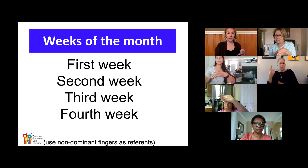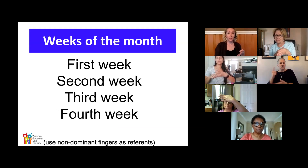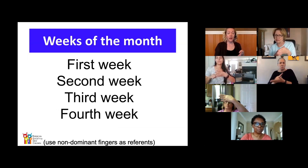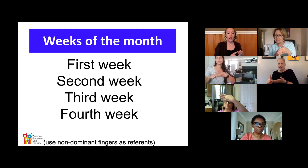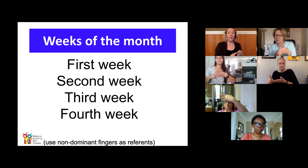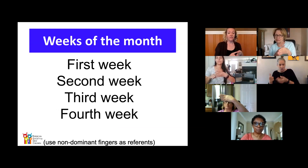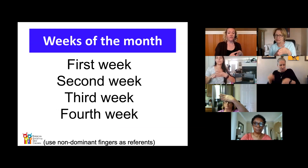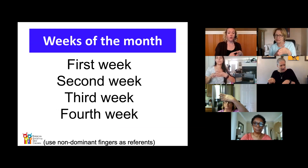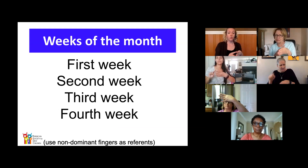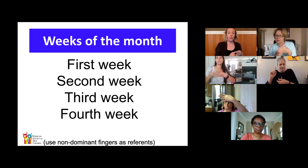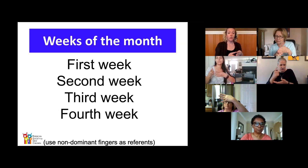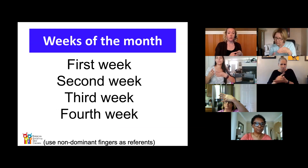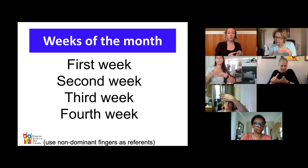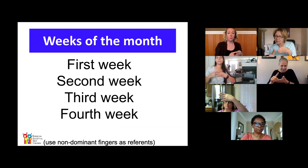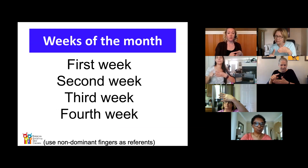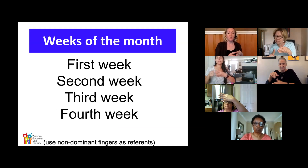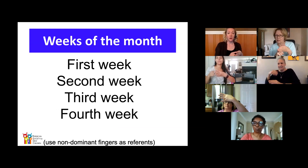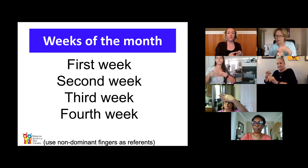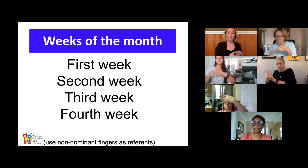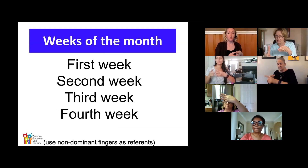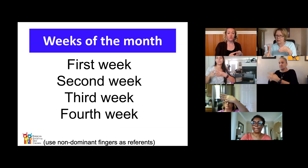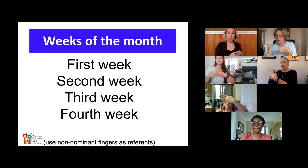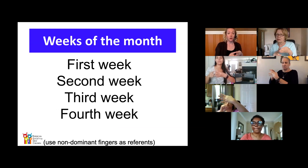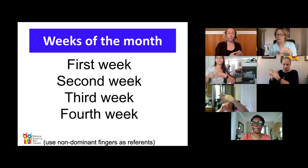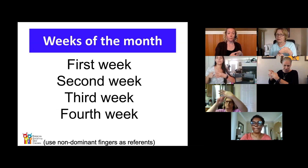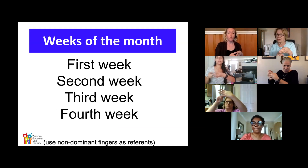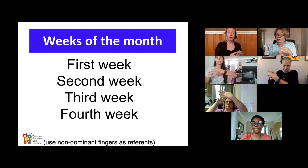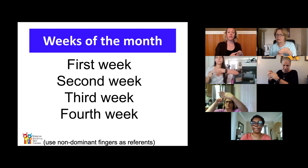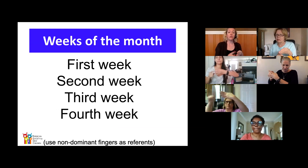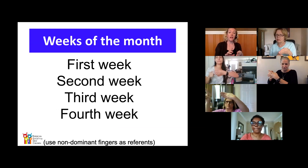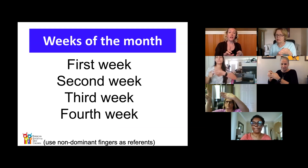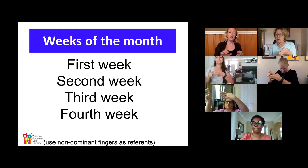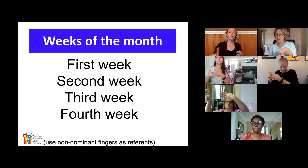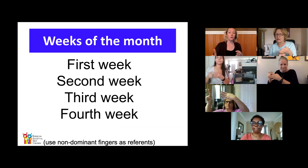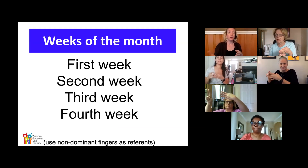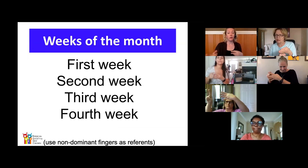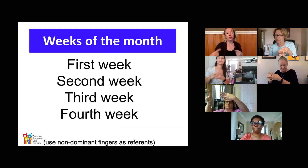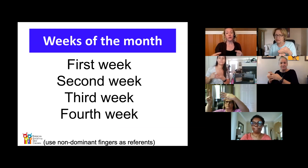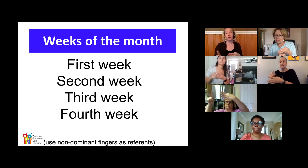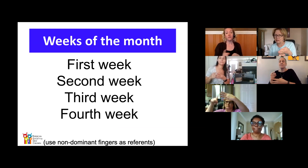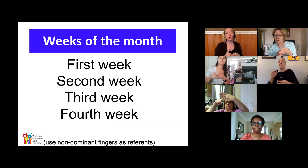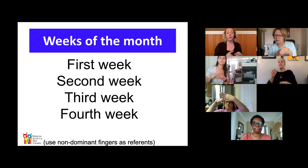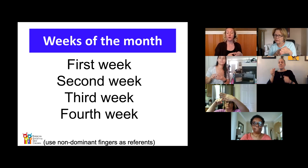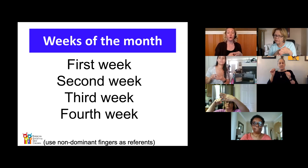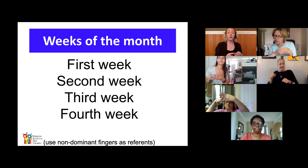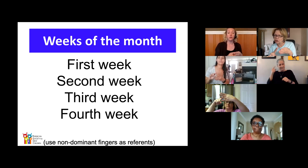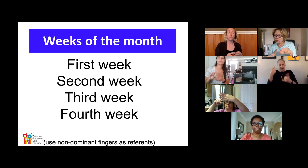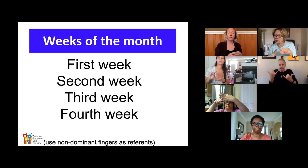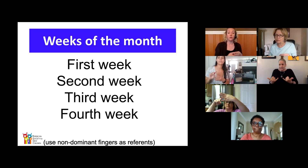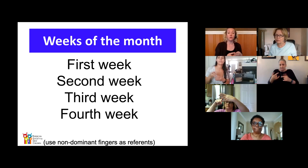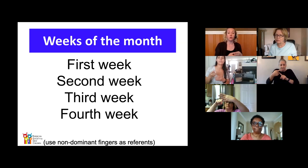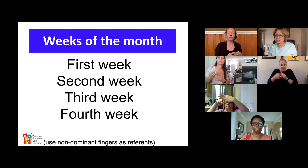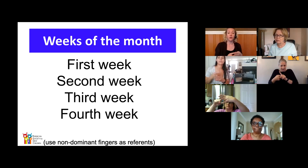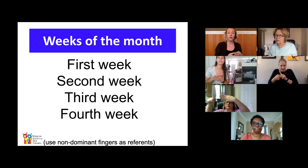that first week is represented by the first finger. You can actually sign first week, or you can just reference it on your